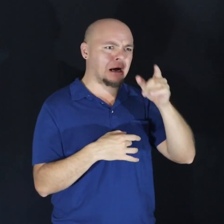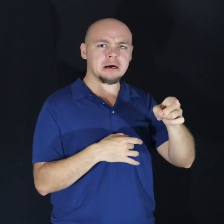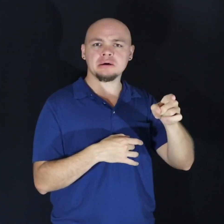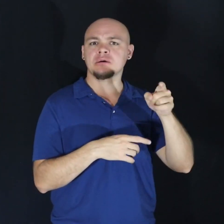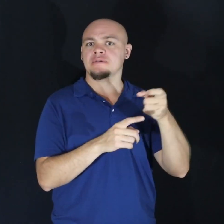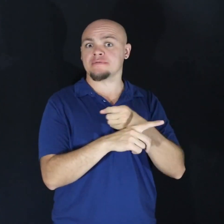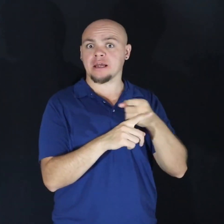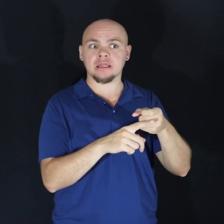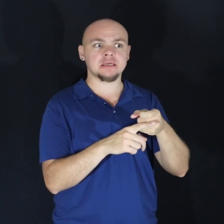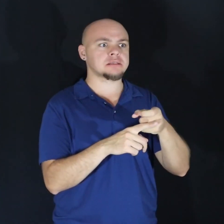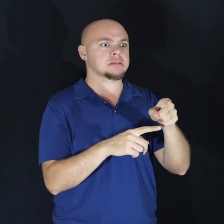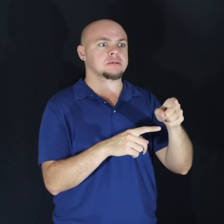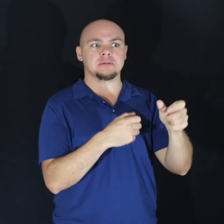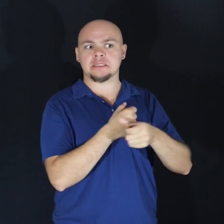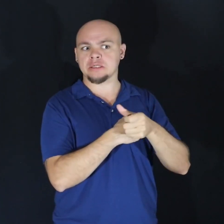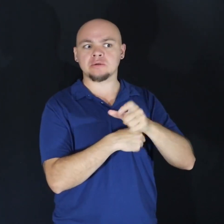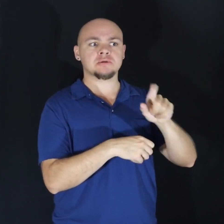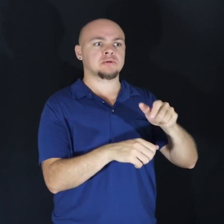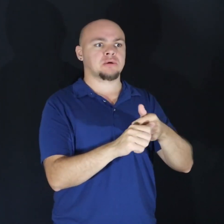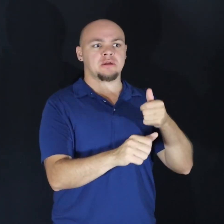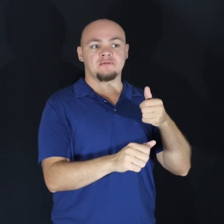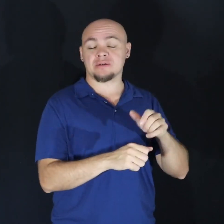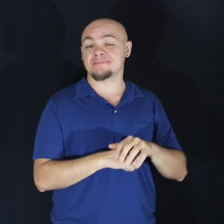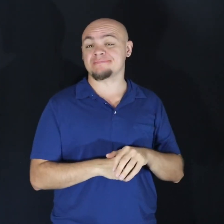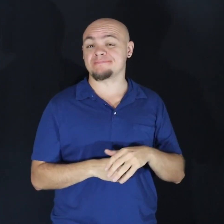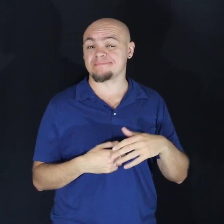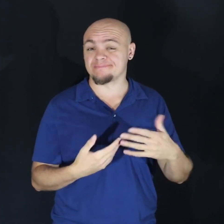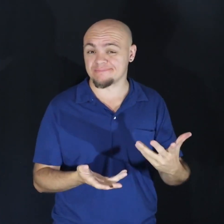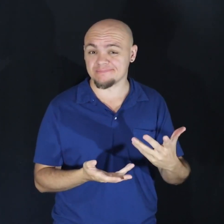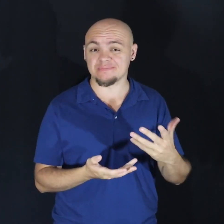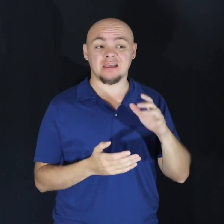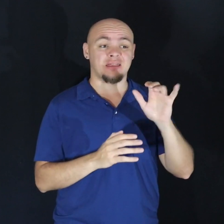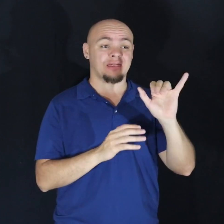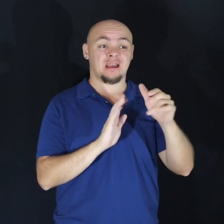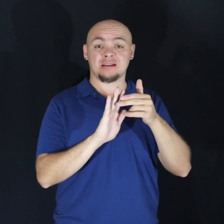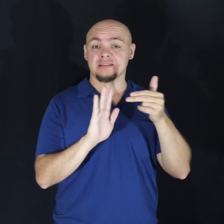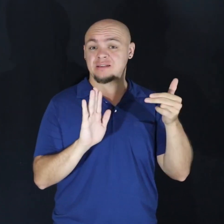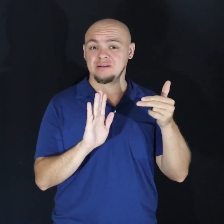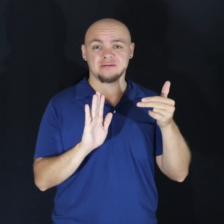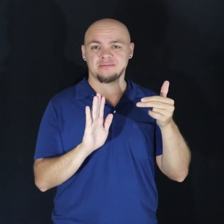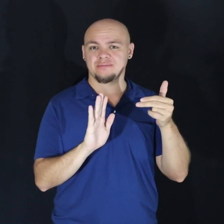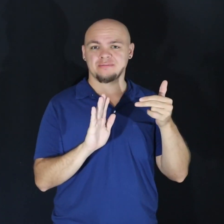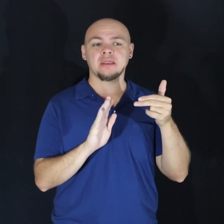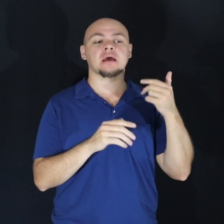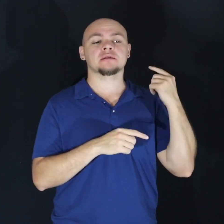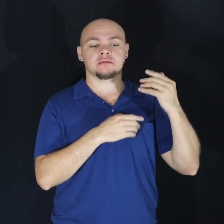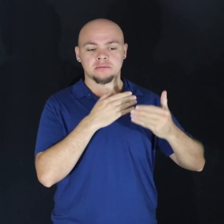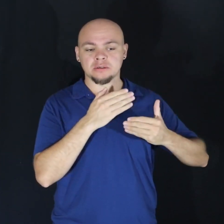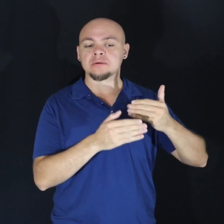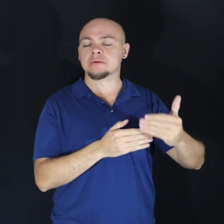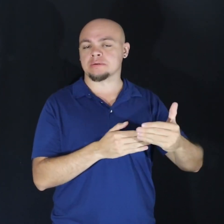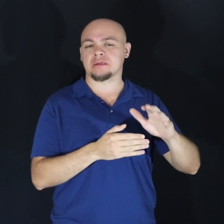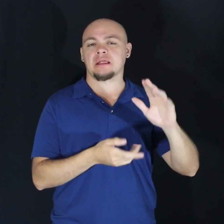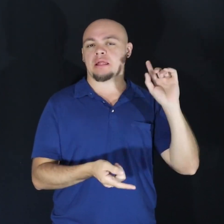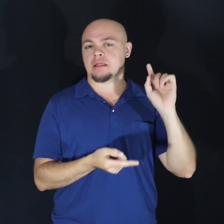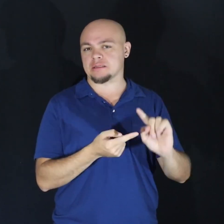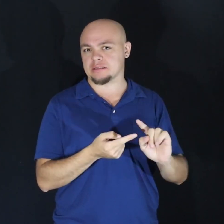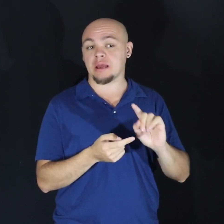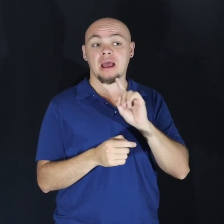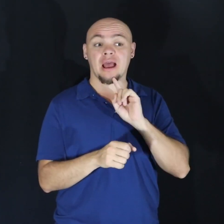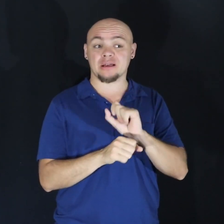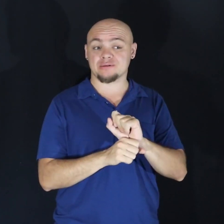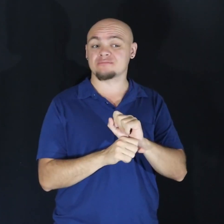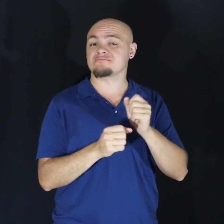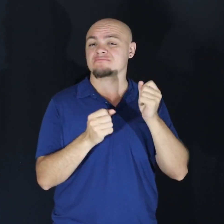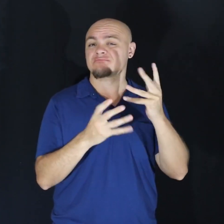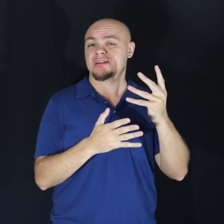and should be avoided. Fortunately, though, these stereotypes have lessened throughout generations. Actually, a lot of